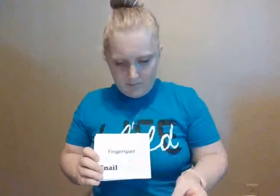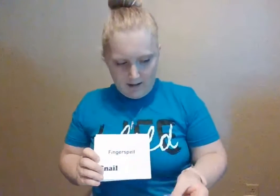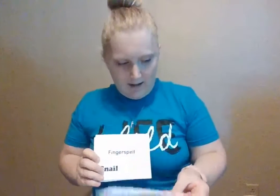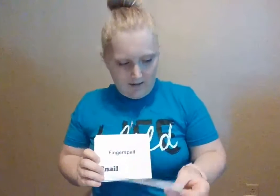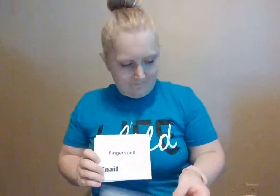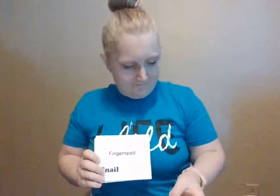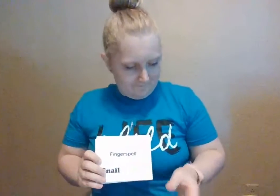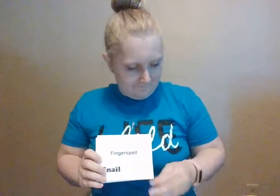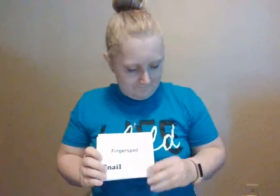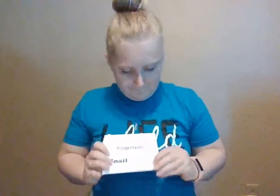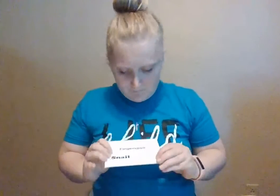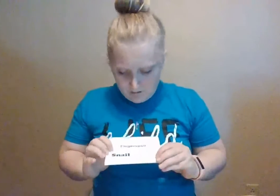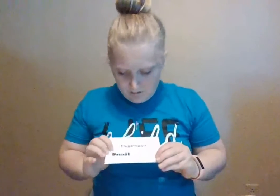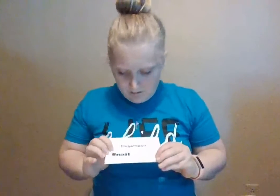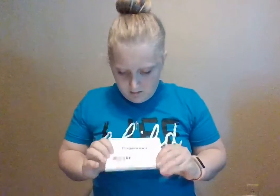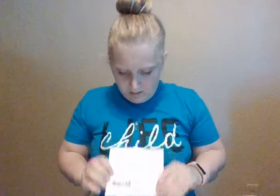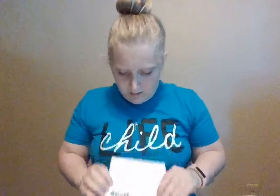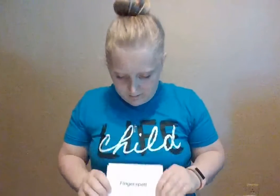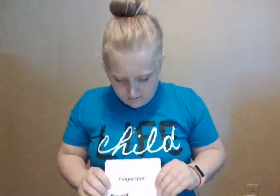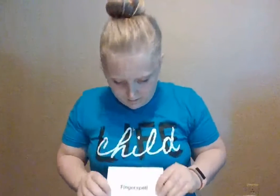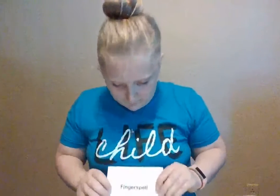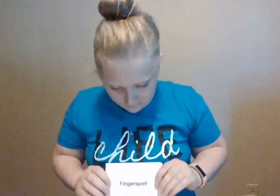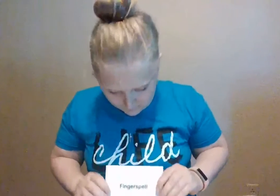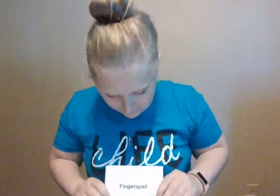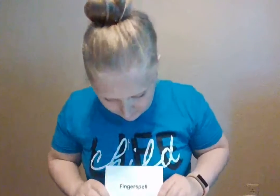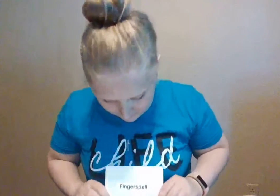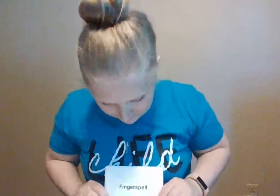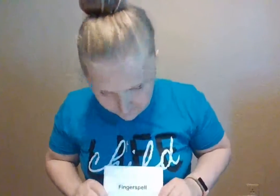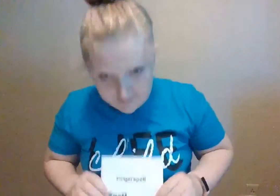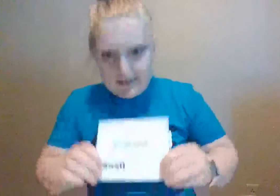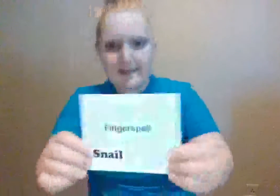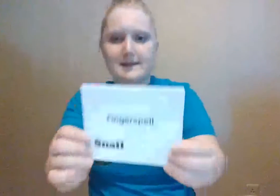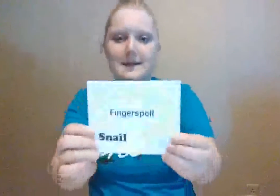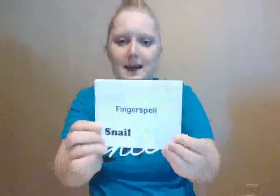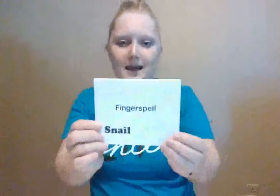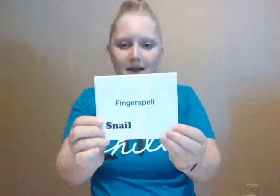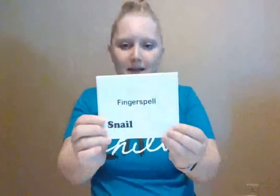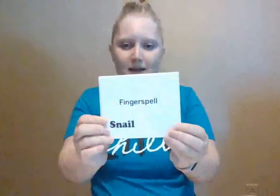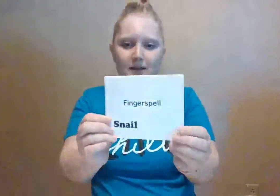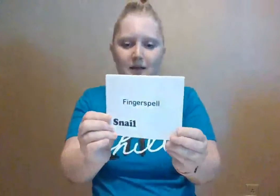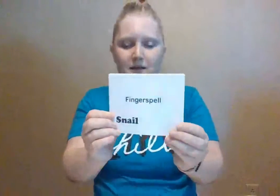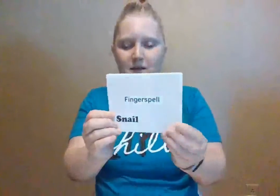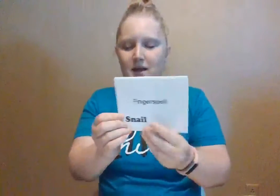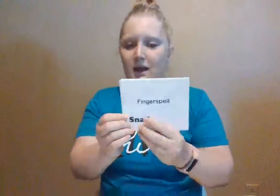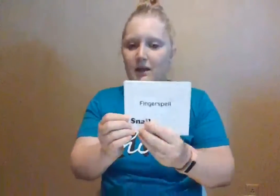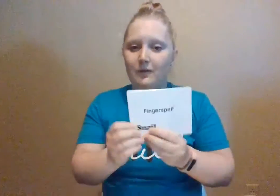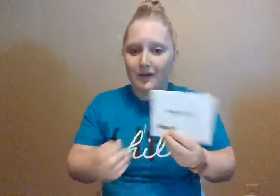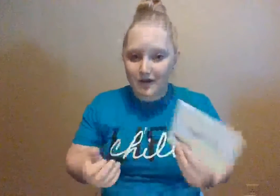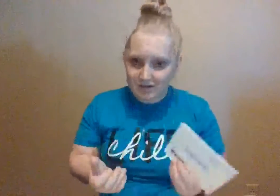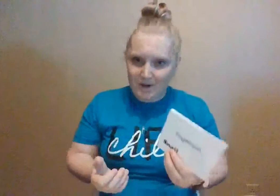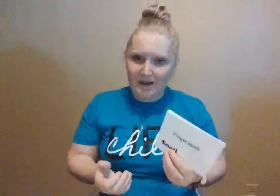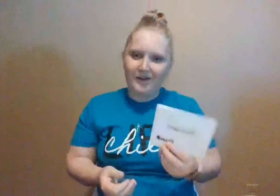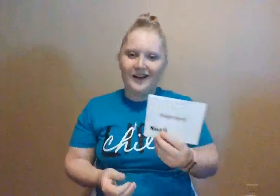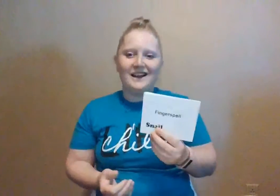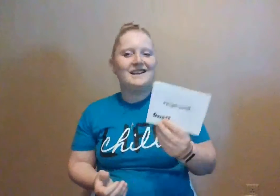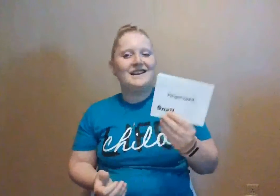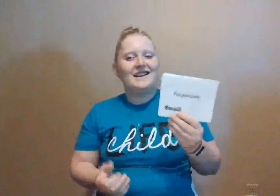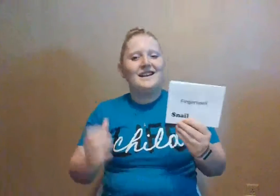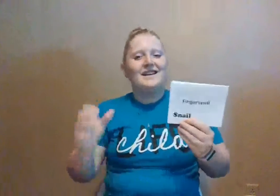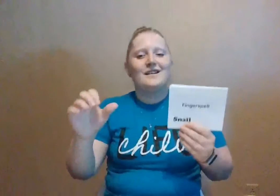Okay. Our next one is snail. So this one's another finger spelling one.